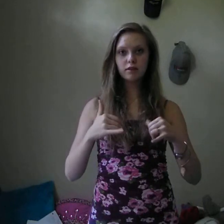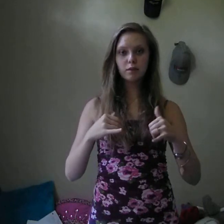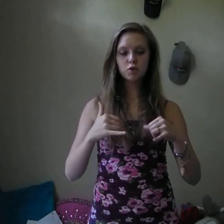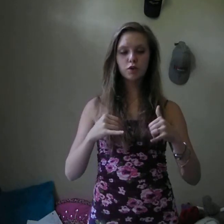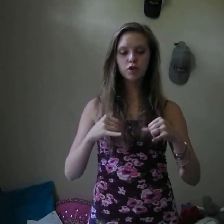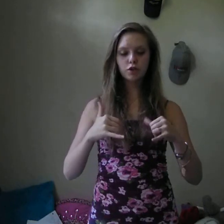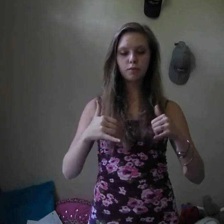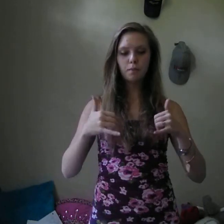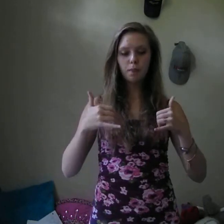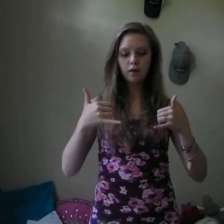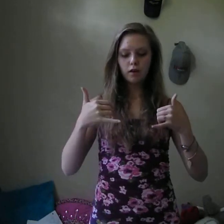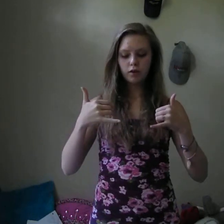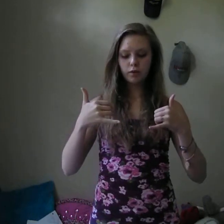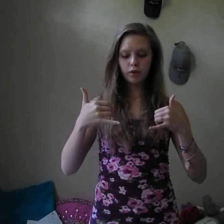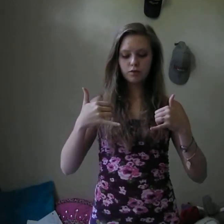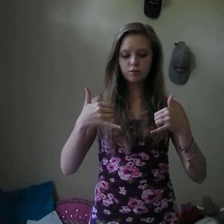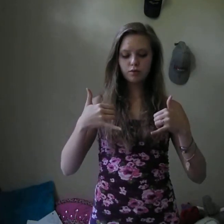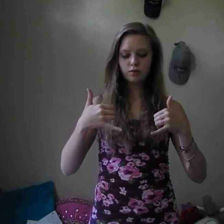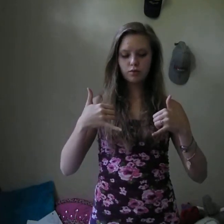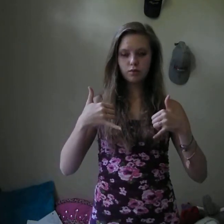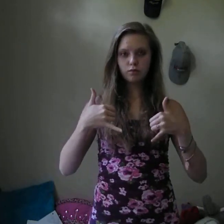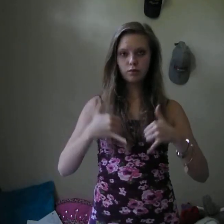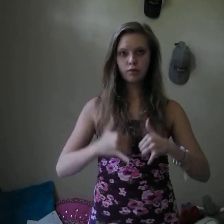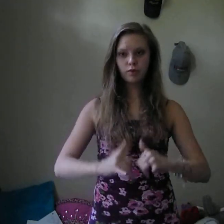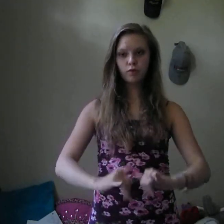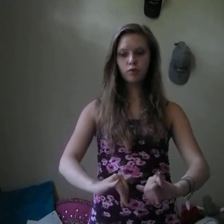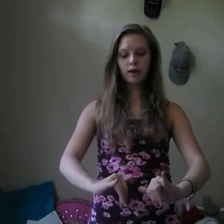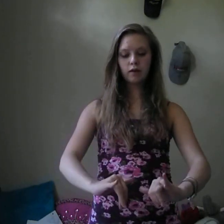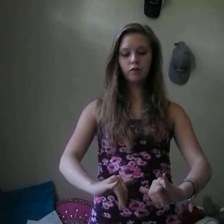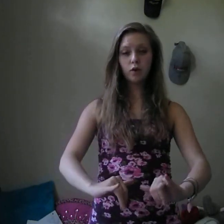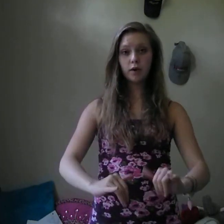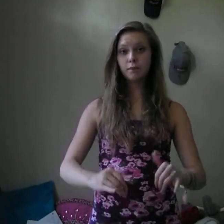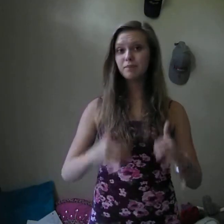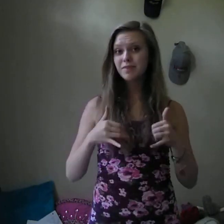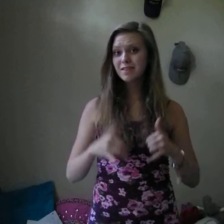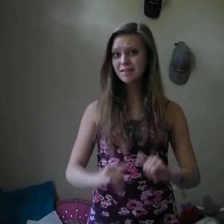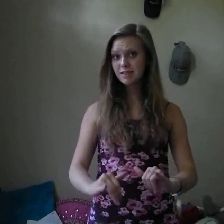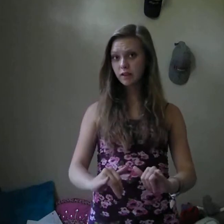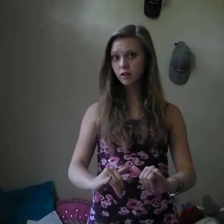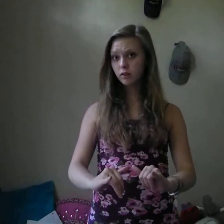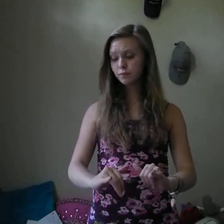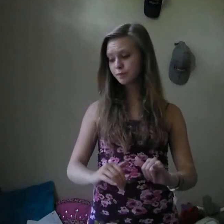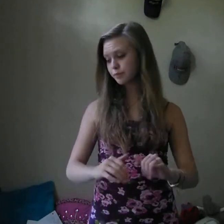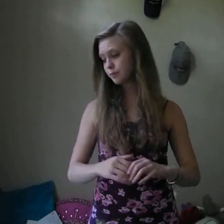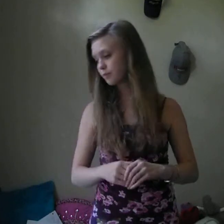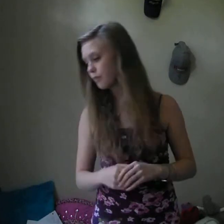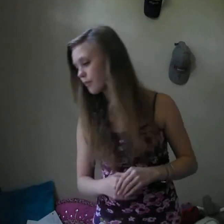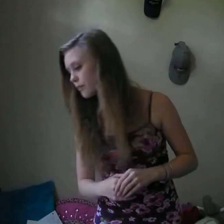thumbs towards you. You're going to move them down and forward. Still.